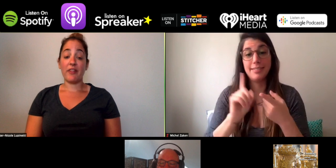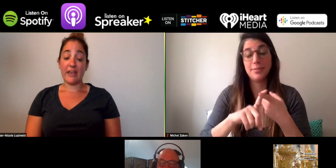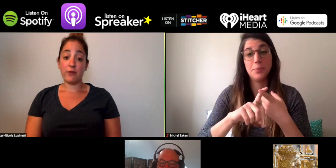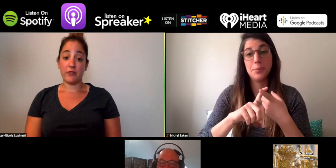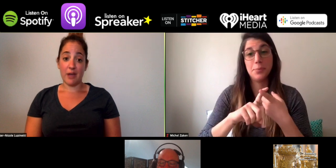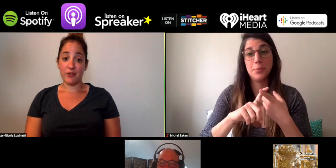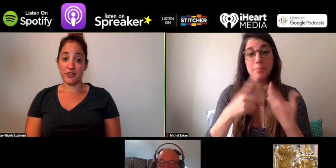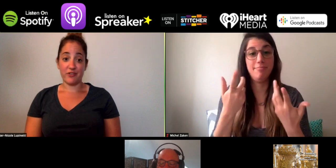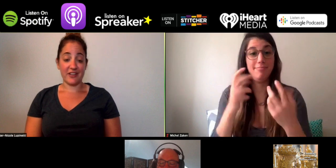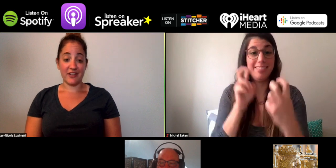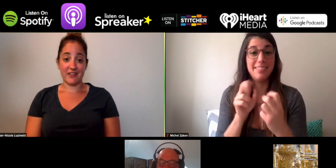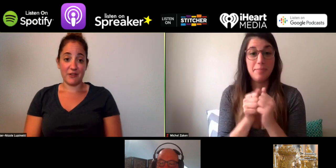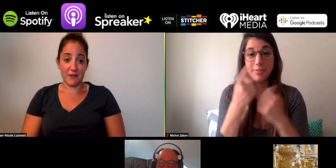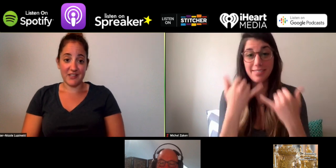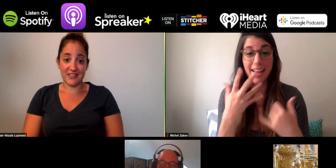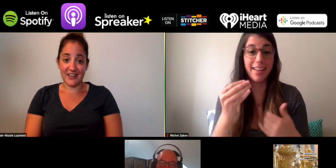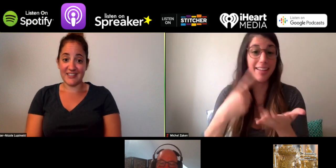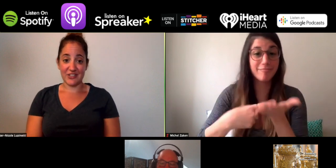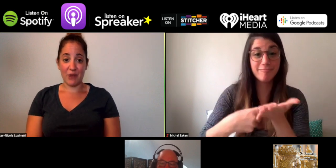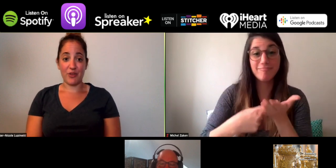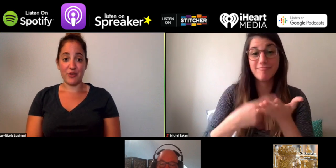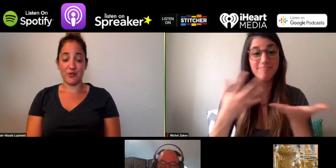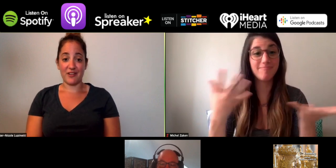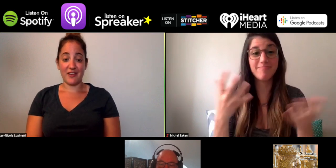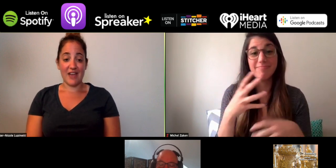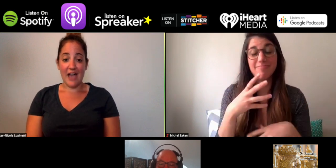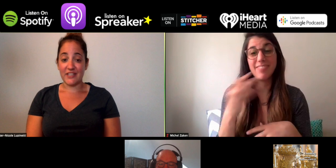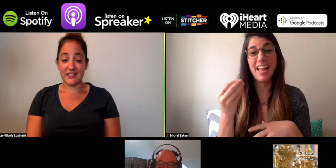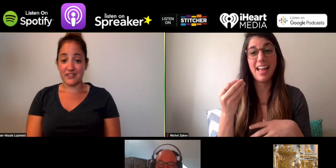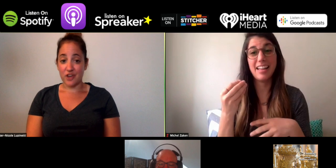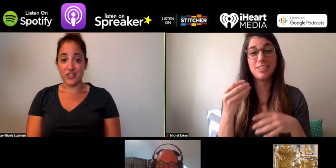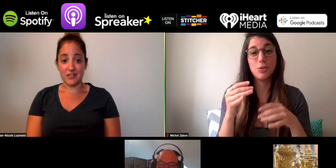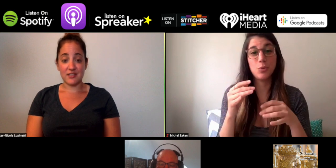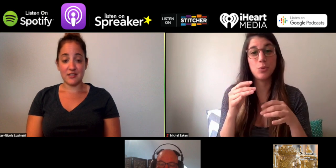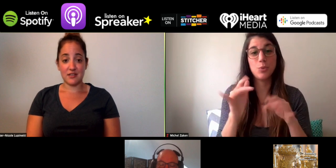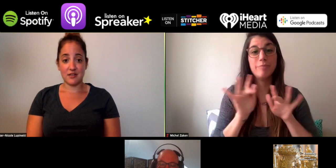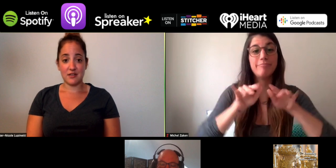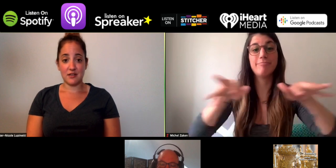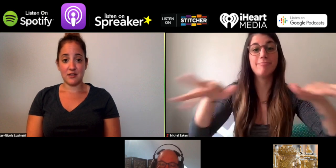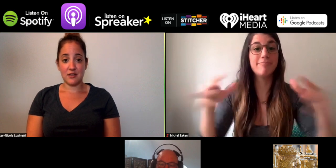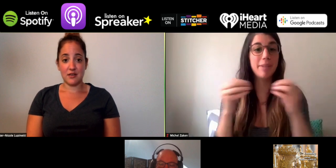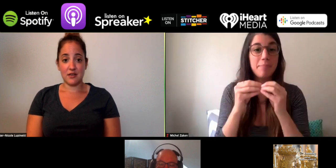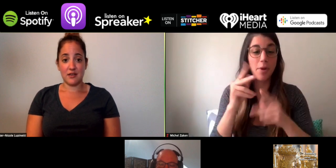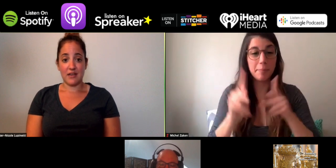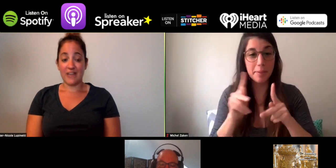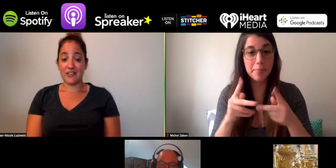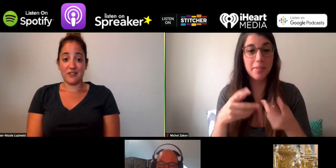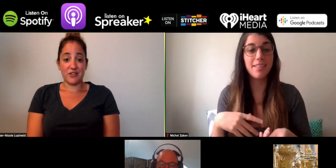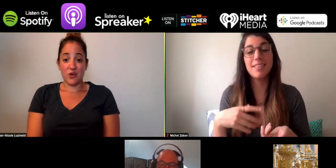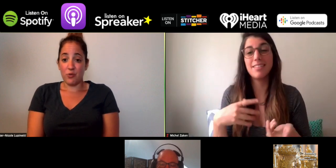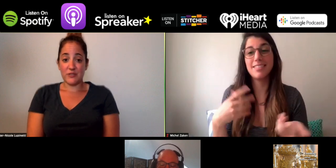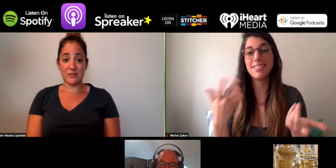well, I want to thank you for the opportunity that you've given me today to sit down with you and have these discussions and